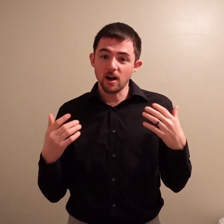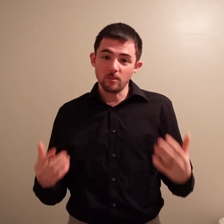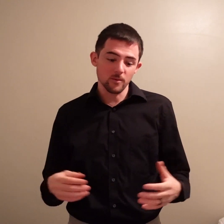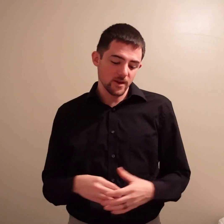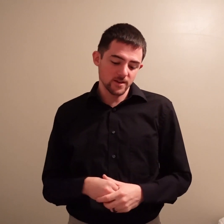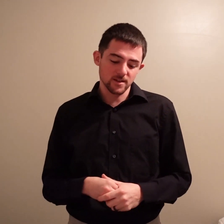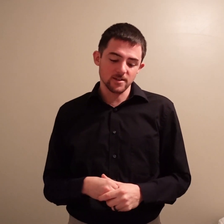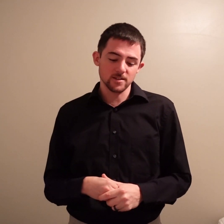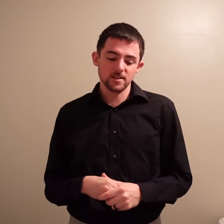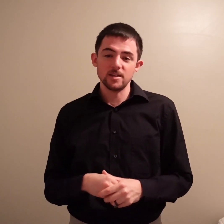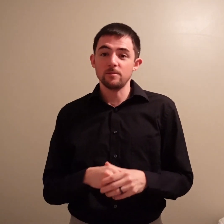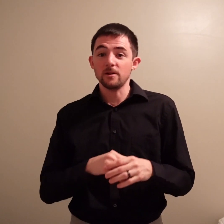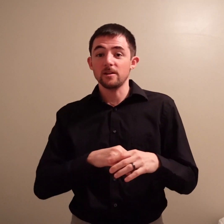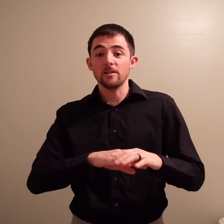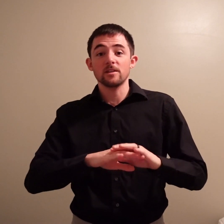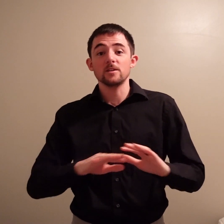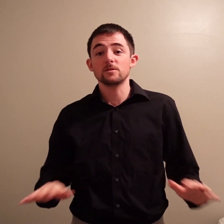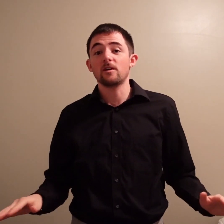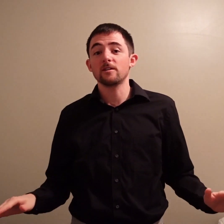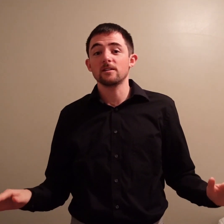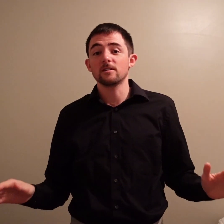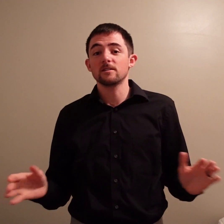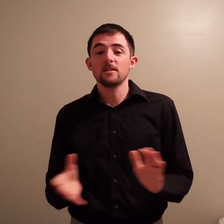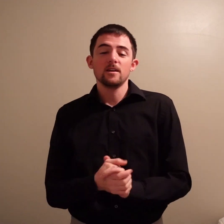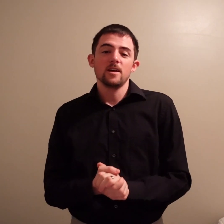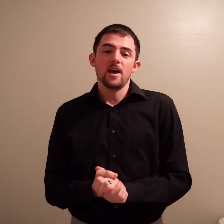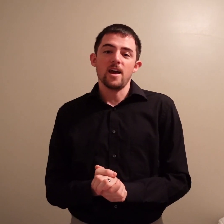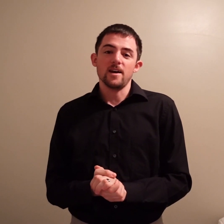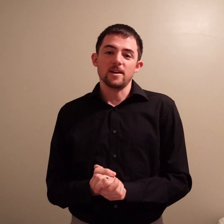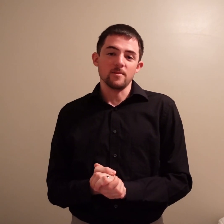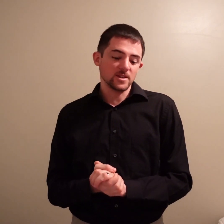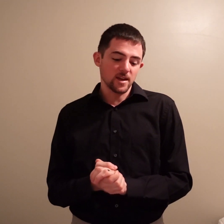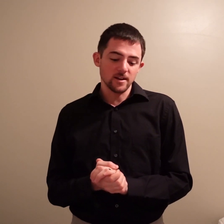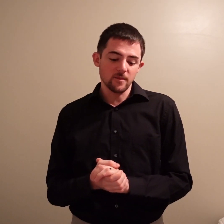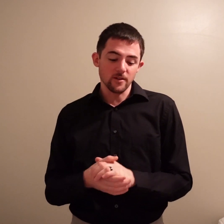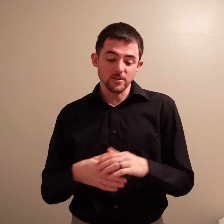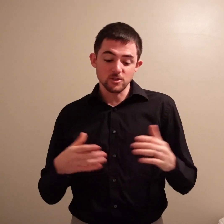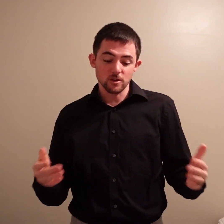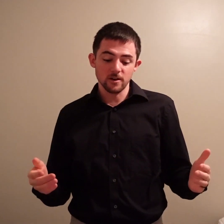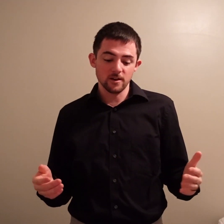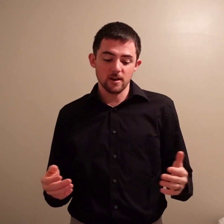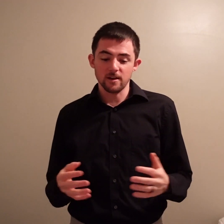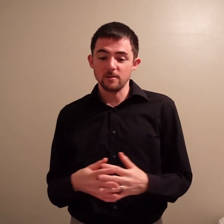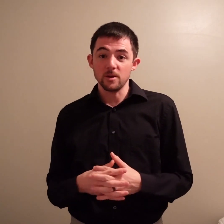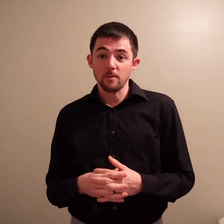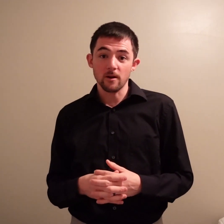couple weeks and just keep building on the things we've already learned. And I'm excited about this journey I get to be a part of